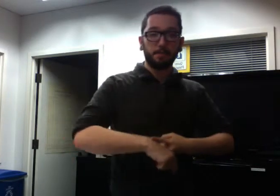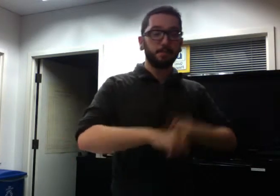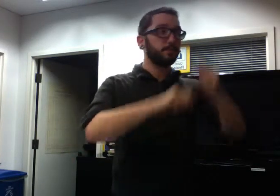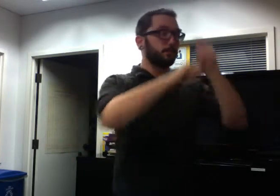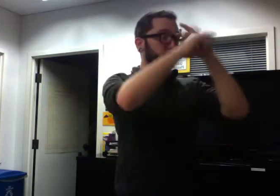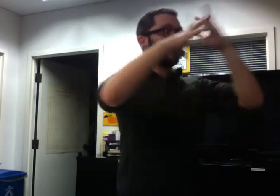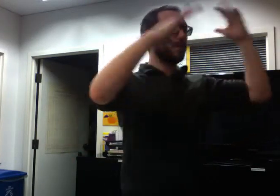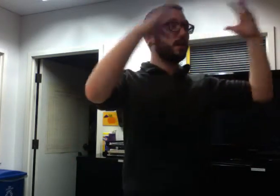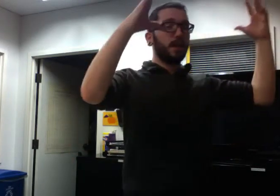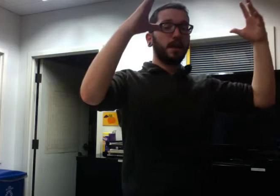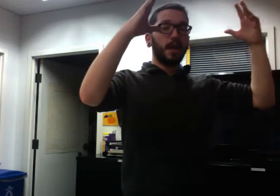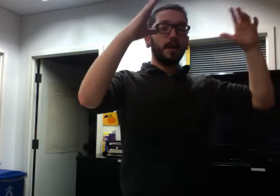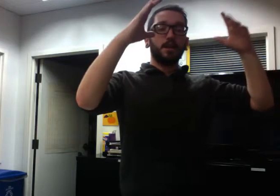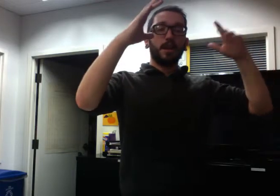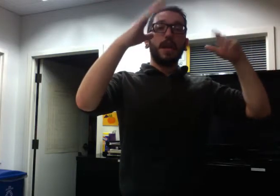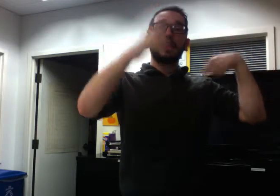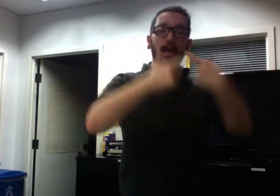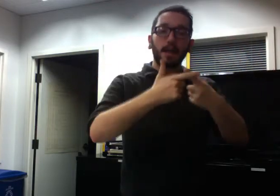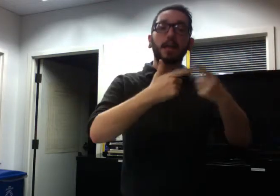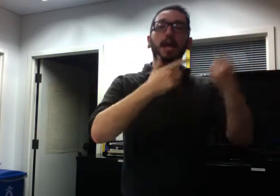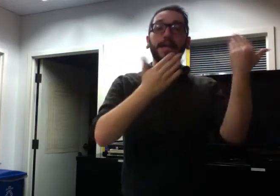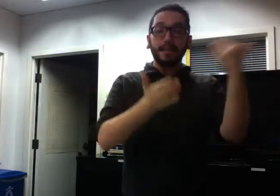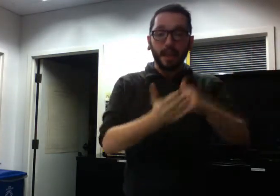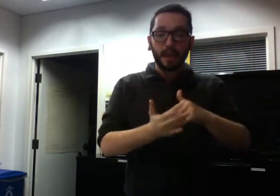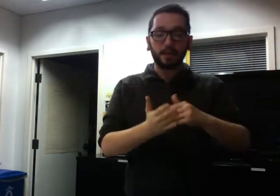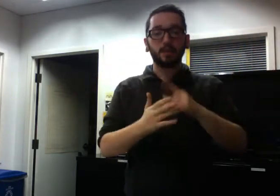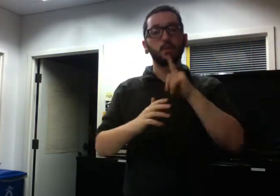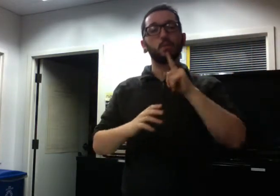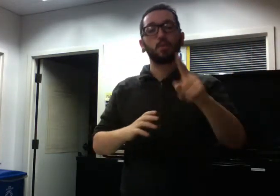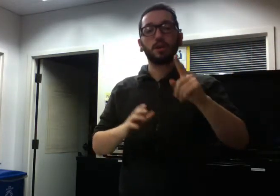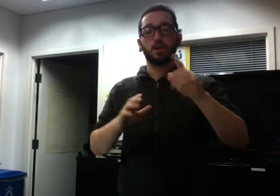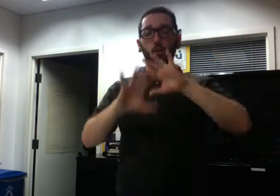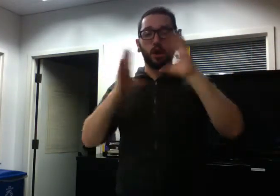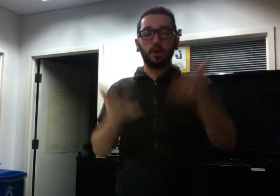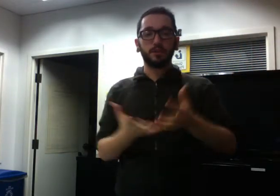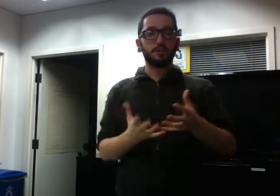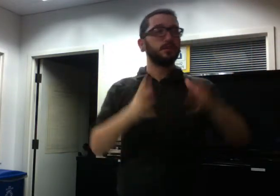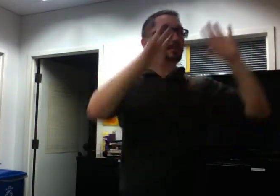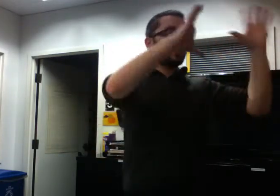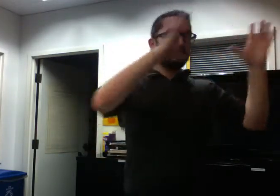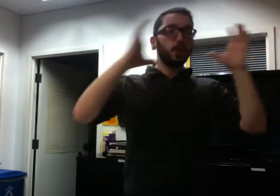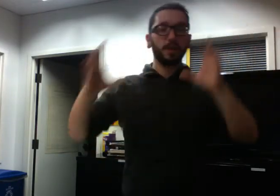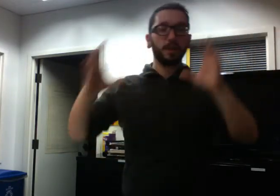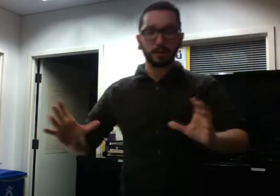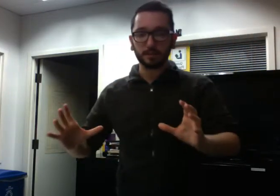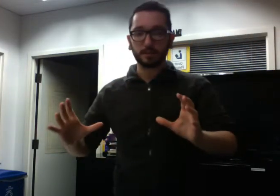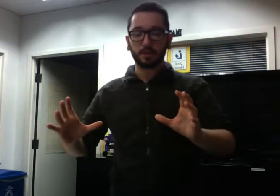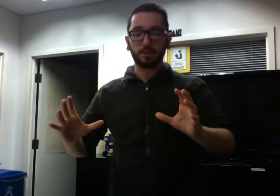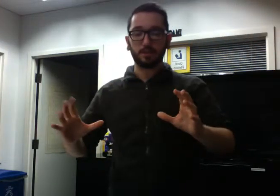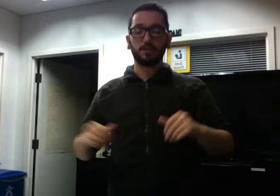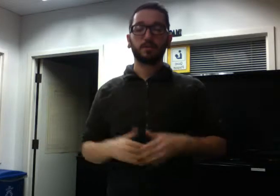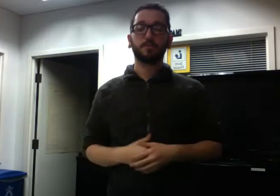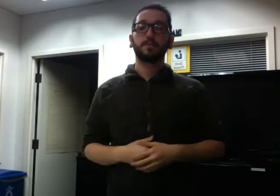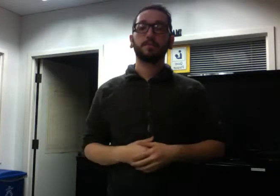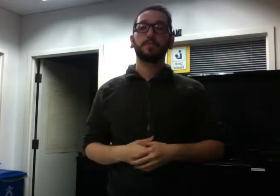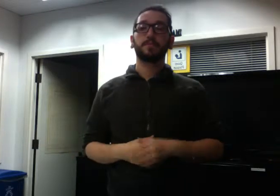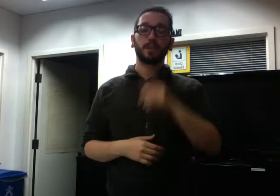would you handle that situation makes it easier to proceed with optimism. And as Oscar Wilde